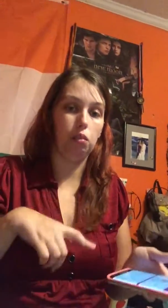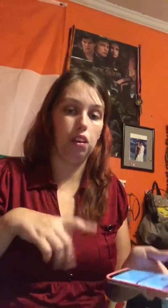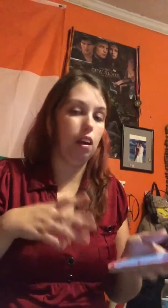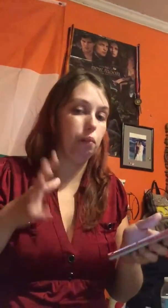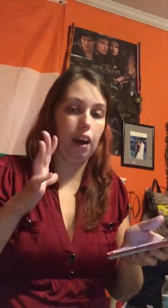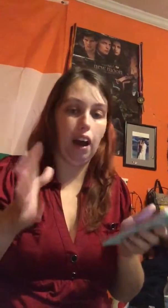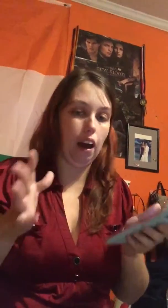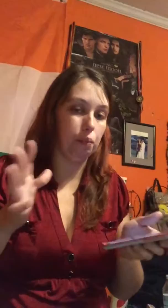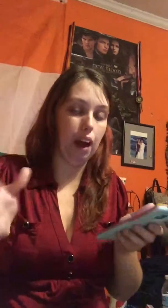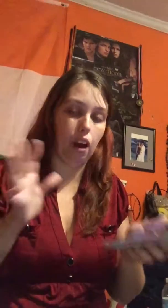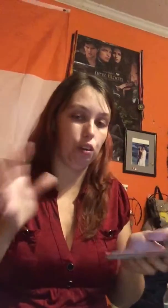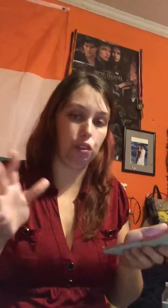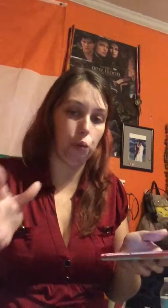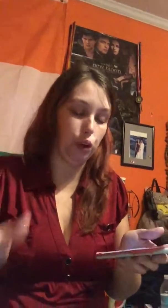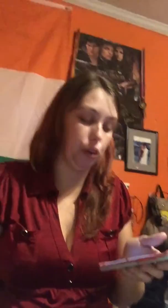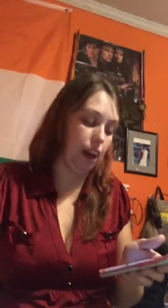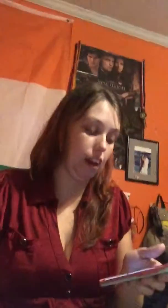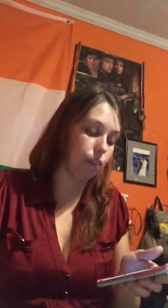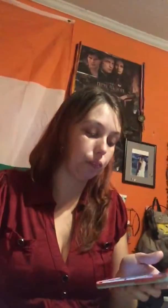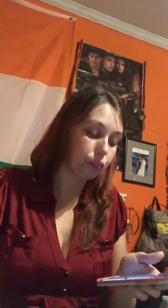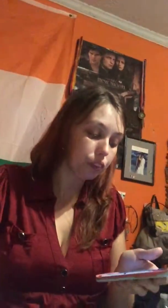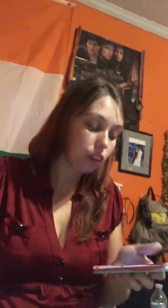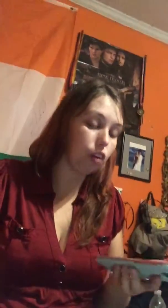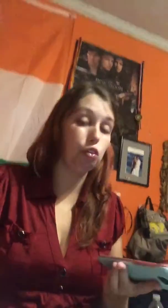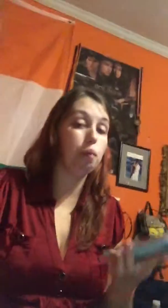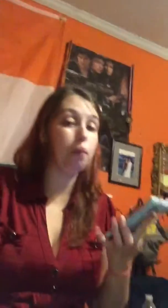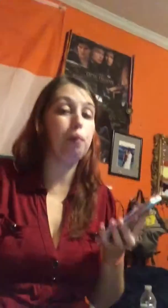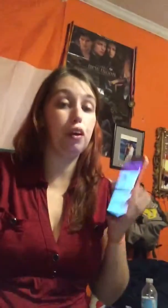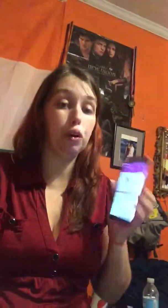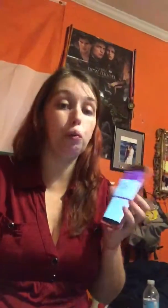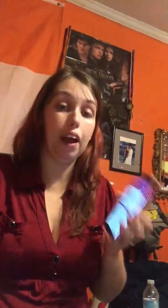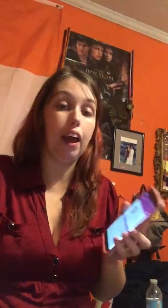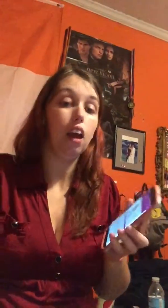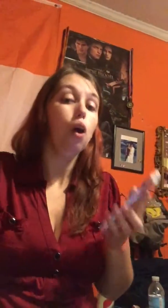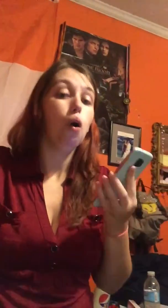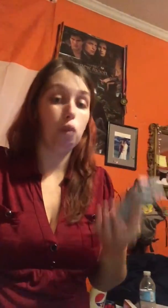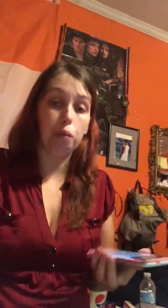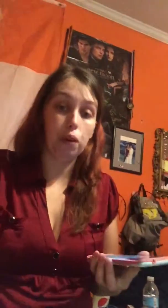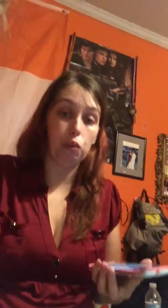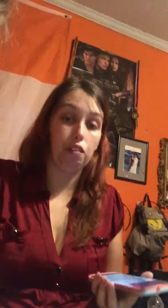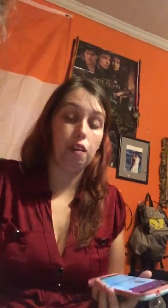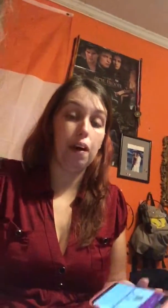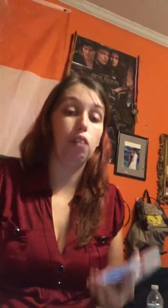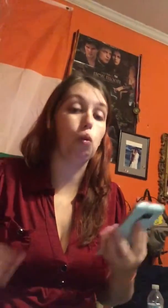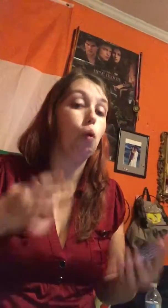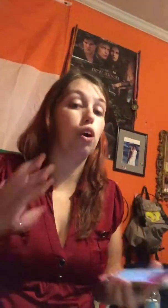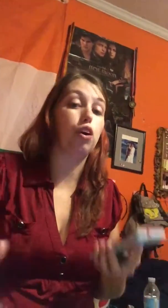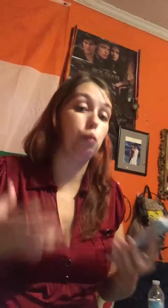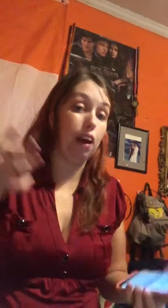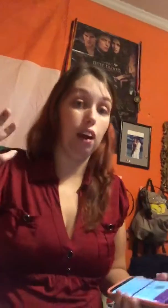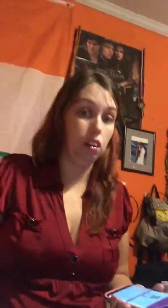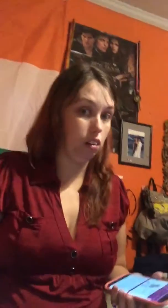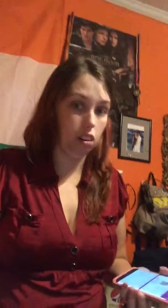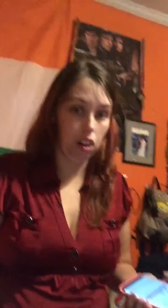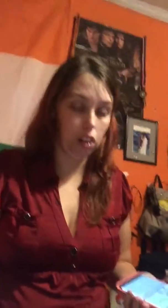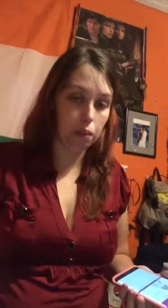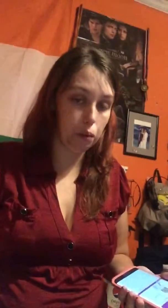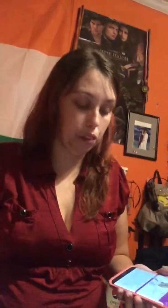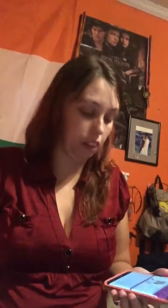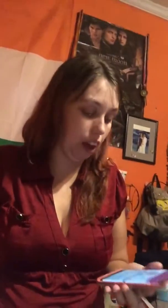up to that app, however you want to look at it. So, my baby could weigh 1.25 pounds or could weigh a little bit more than that.